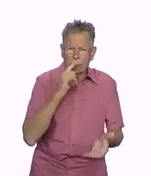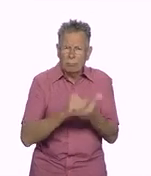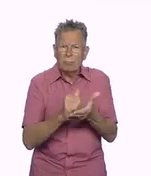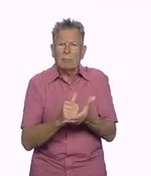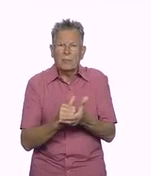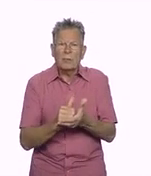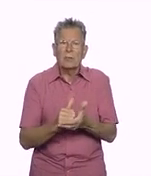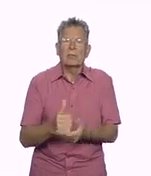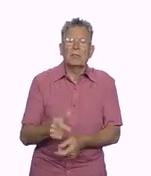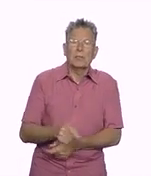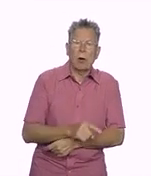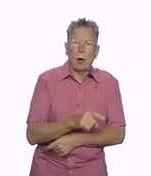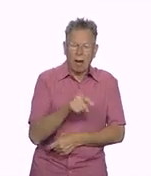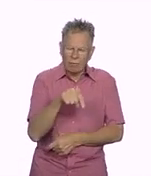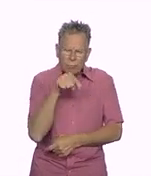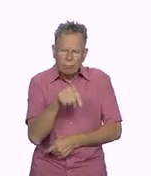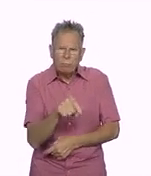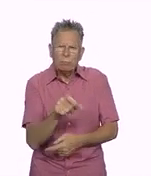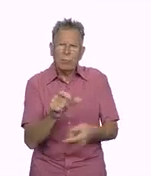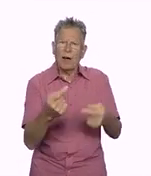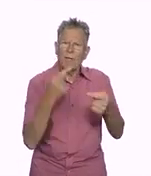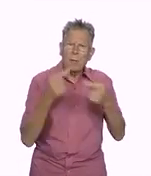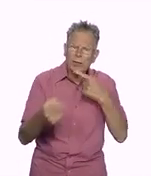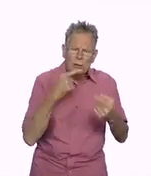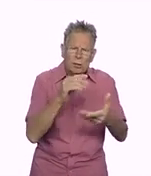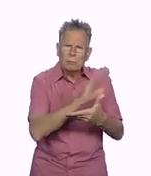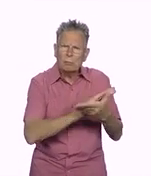and not in a misleading context.